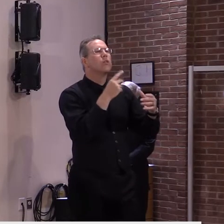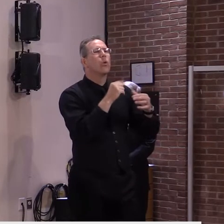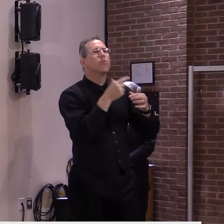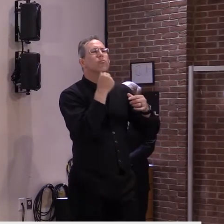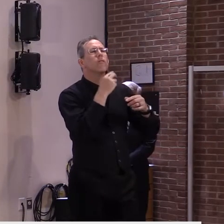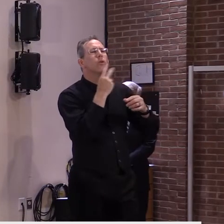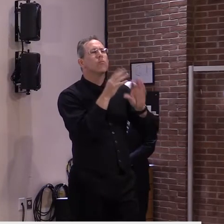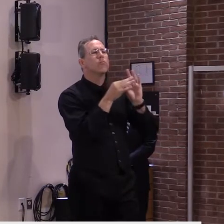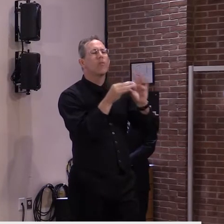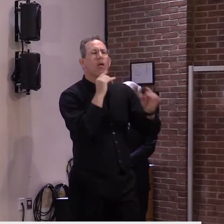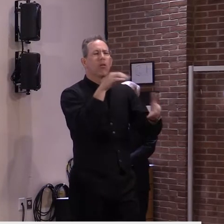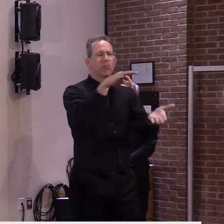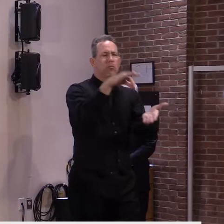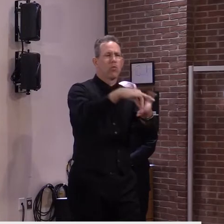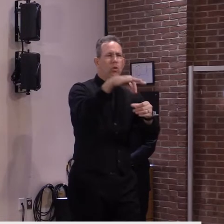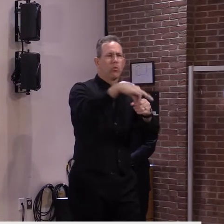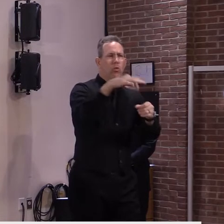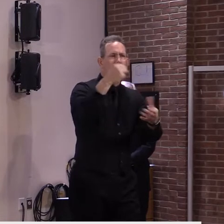and make a decision.